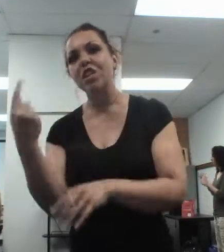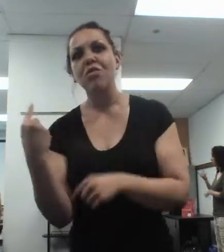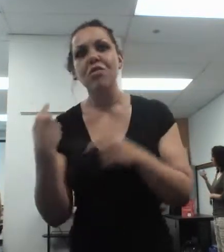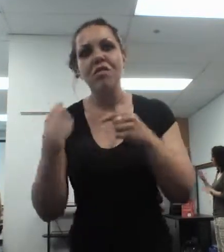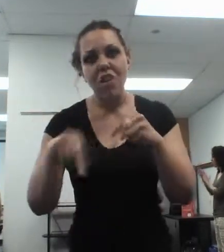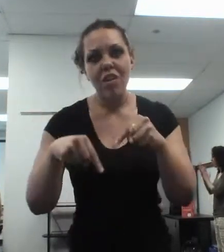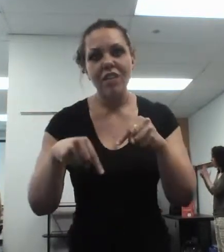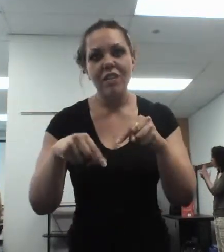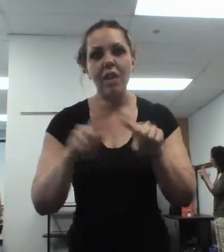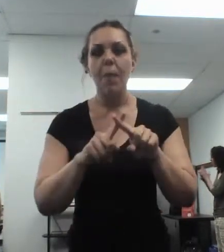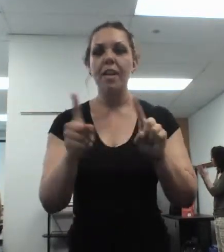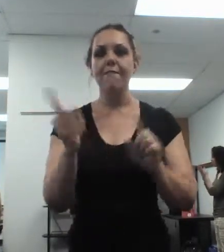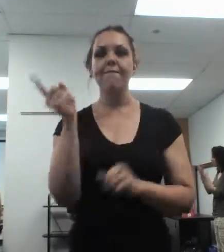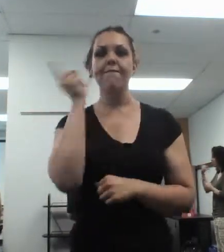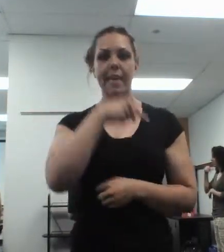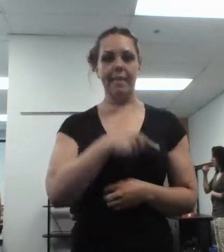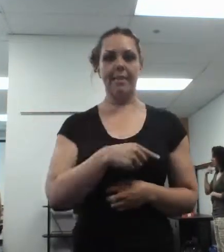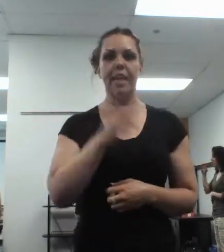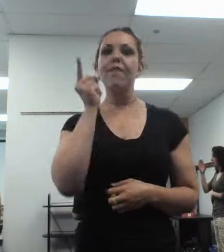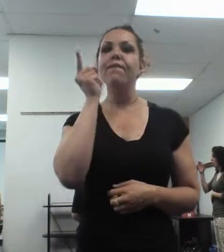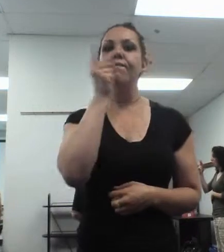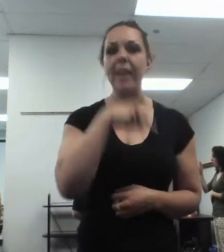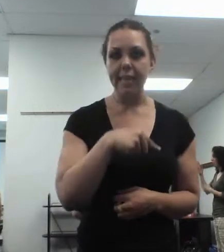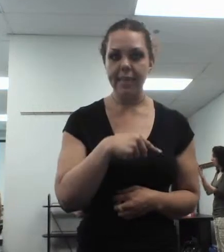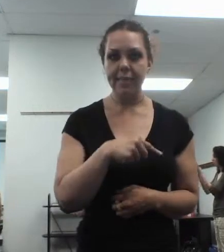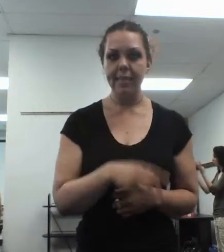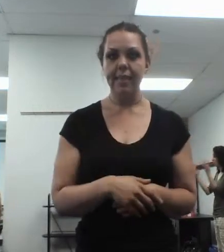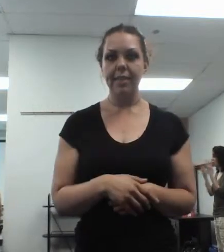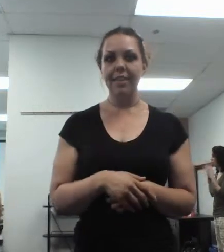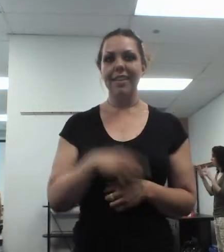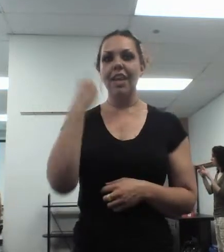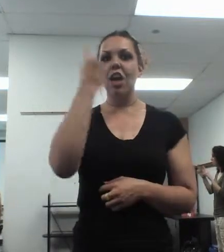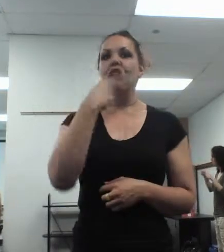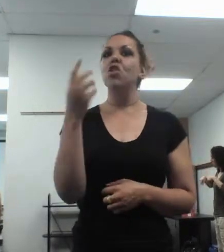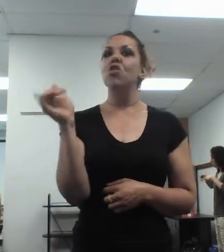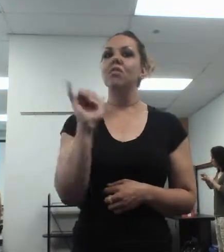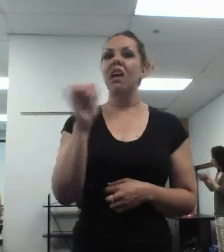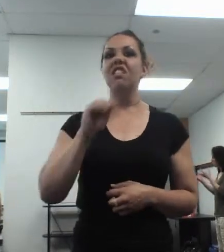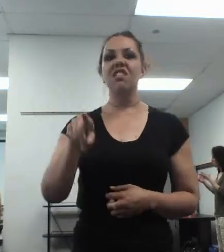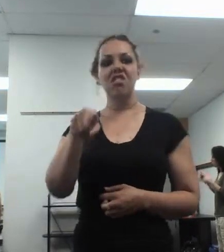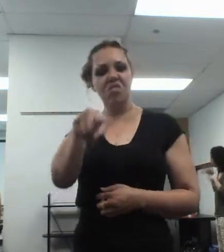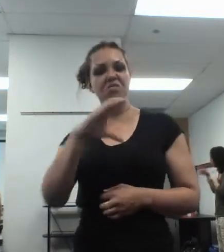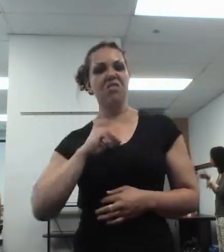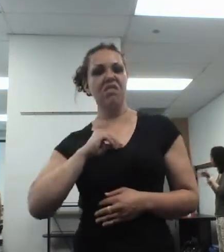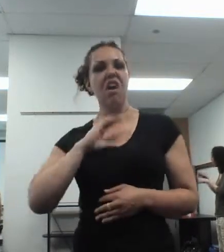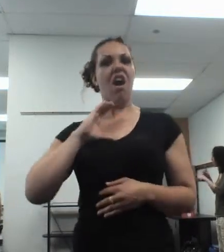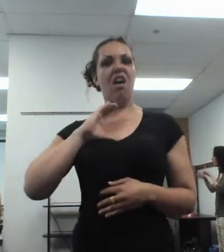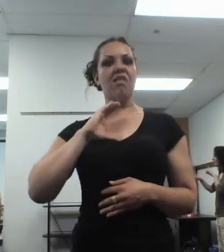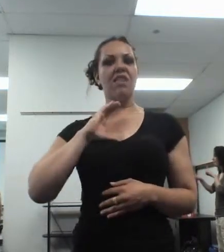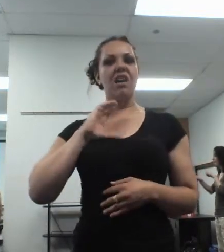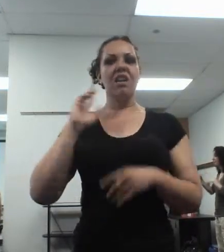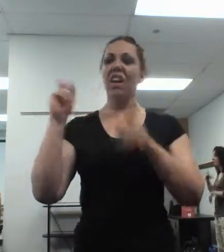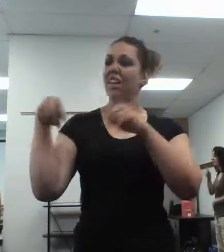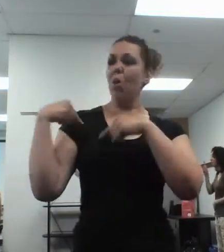it. Fake it out. Look like you are confident and you've been doing this for years no matter what you feel